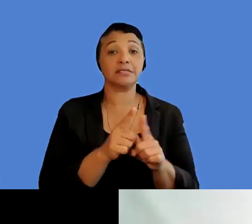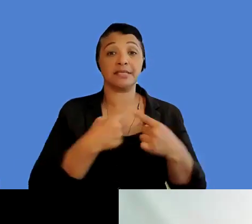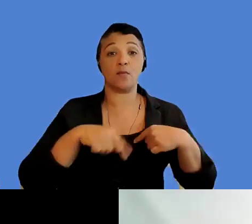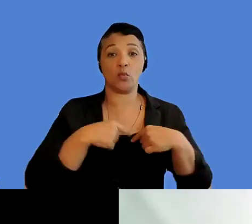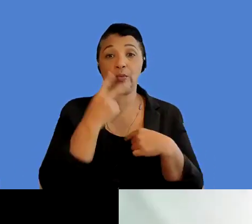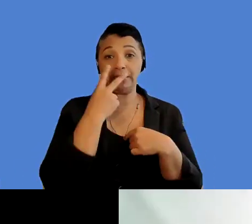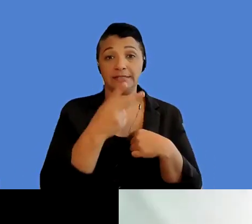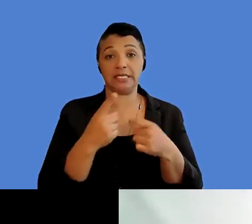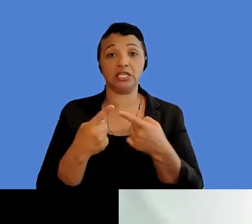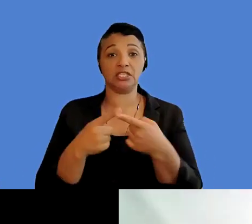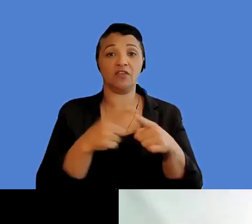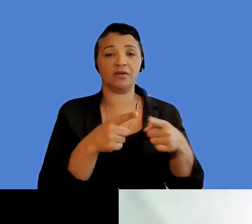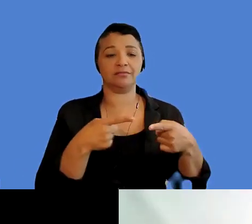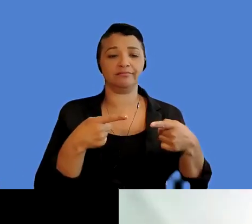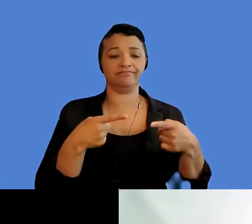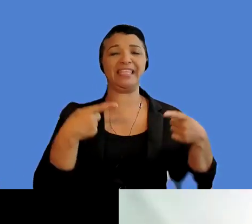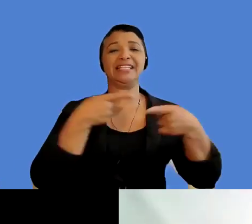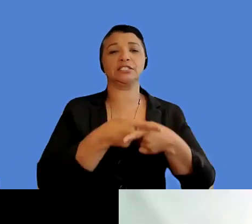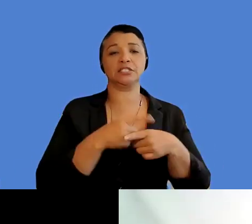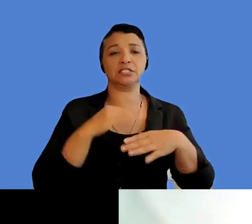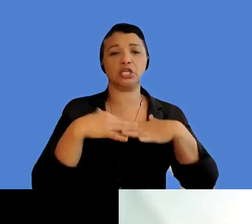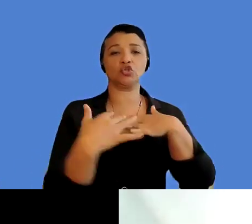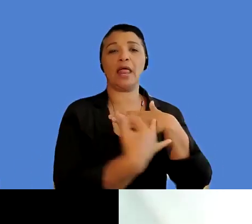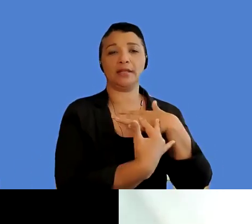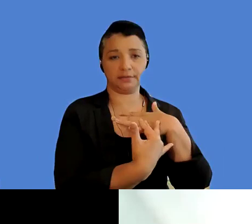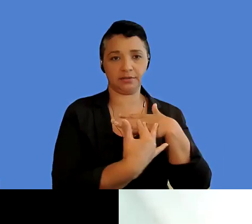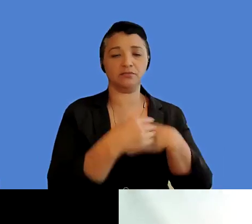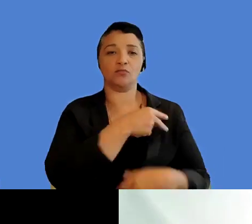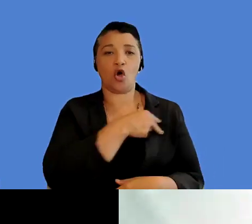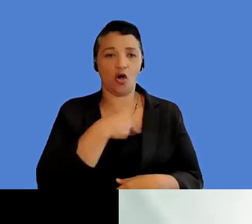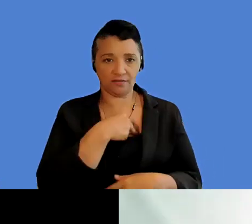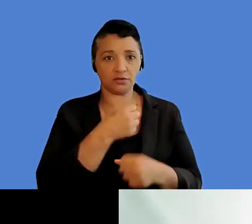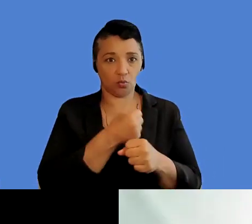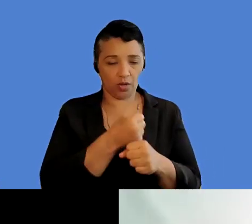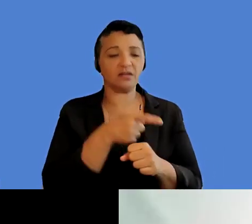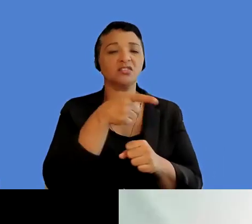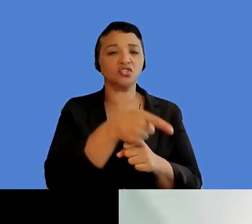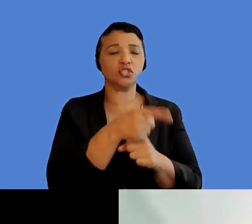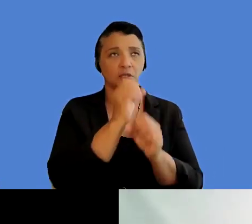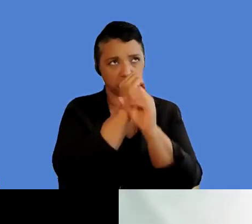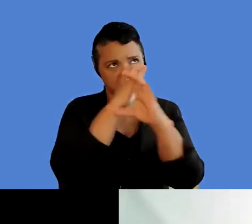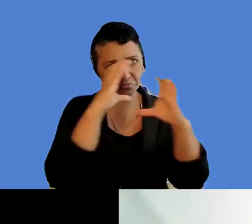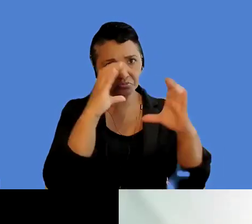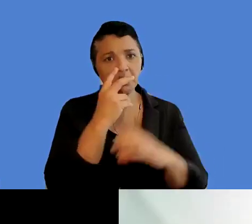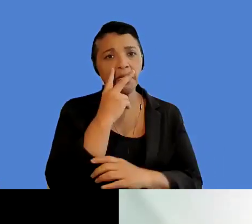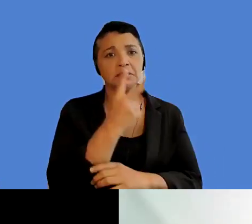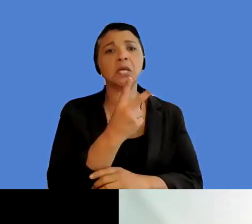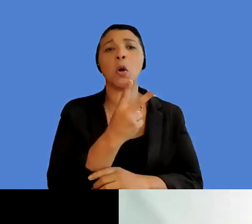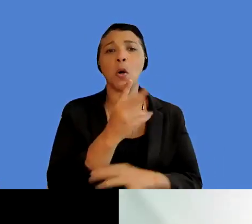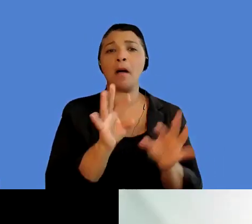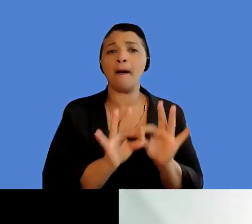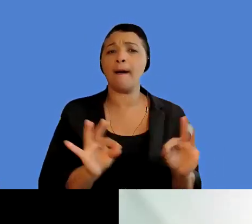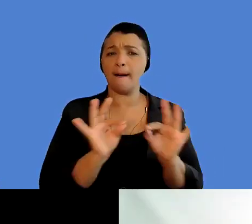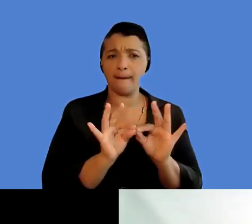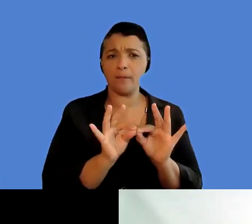intersectionality officer, she has had very much in mind the importance of